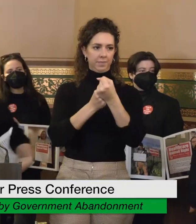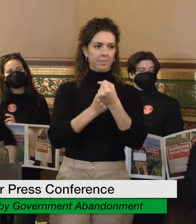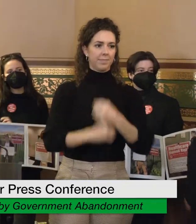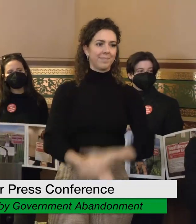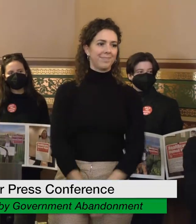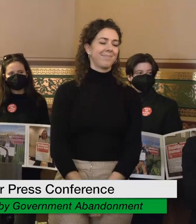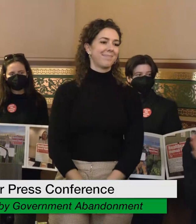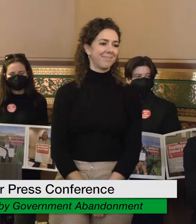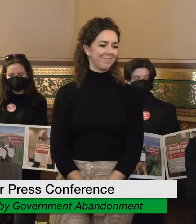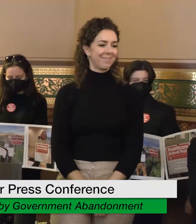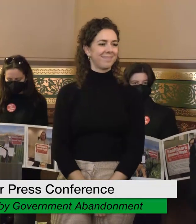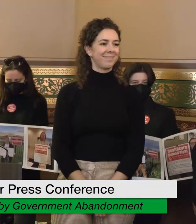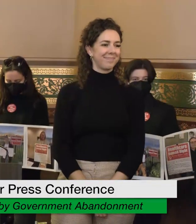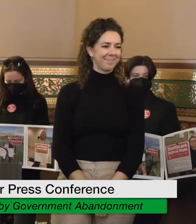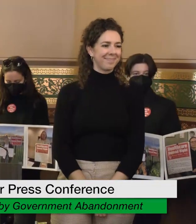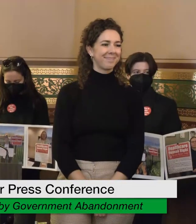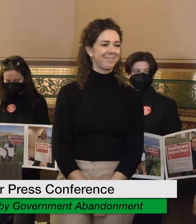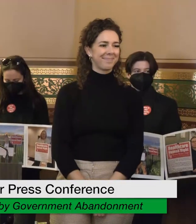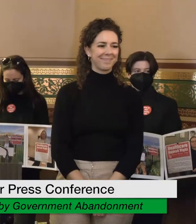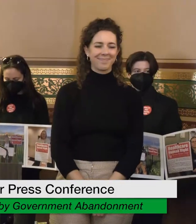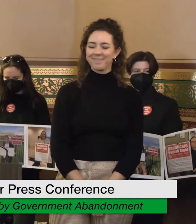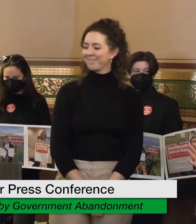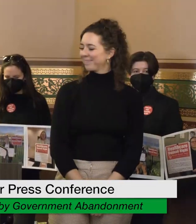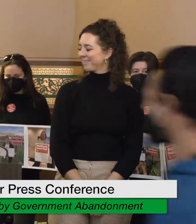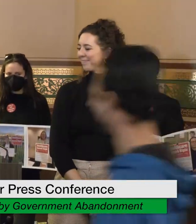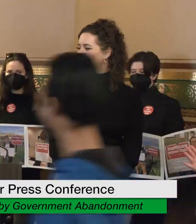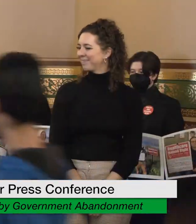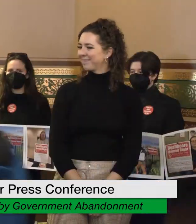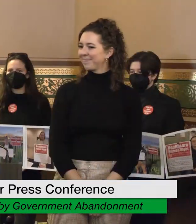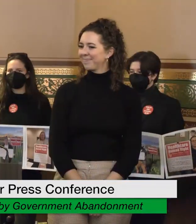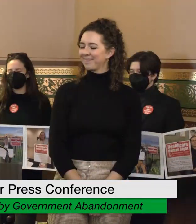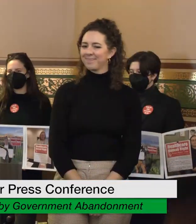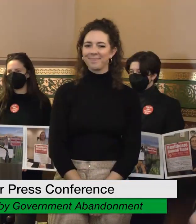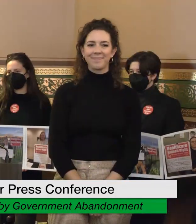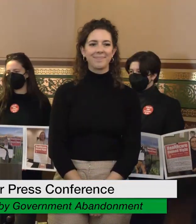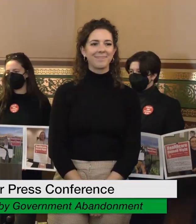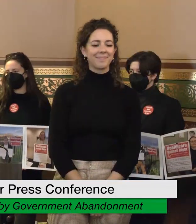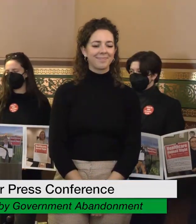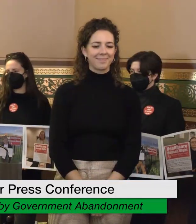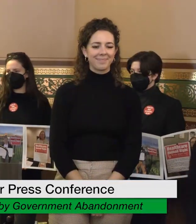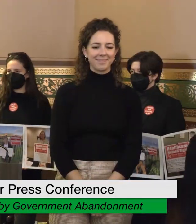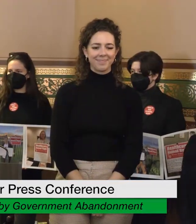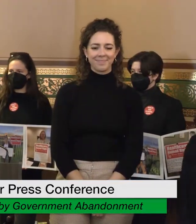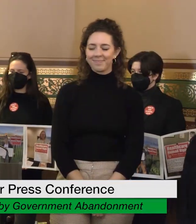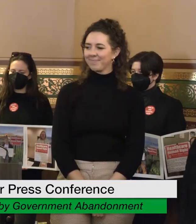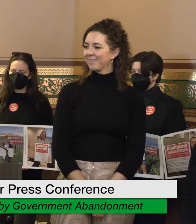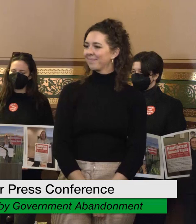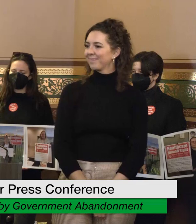Woo-hoo!